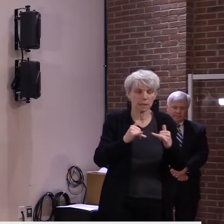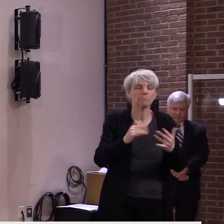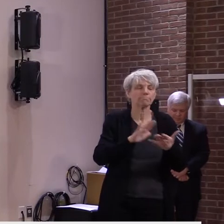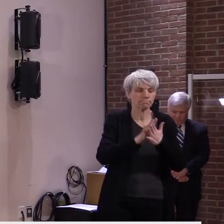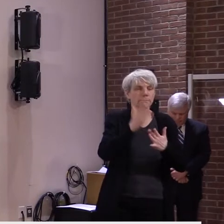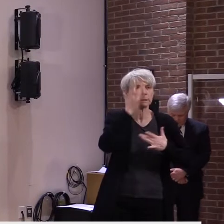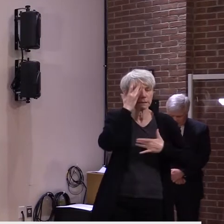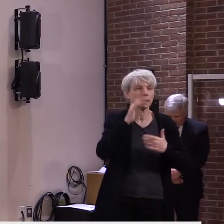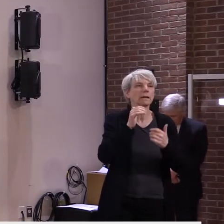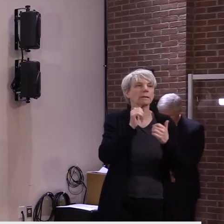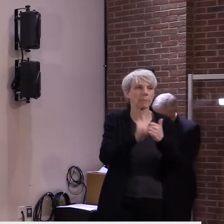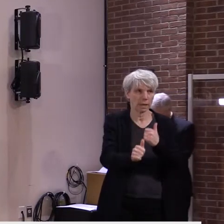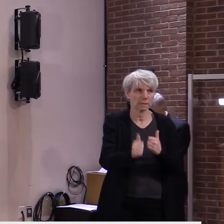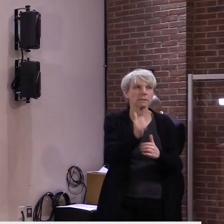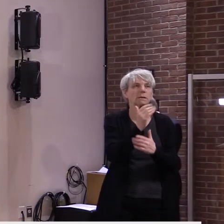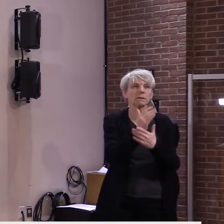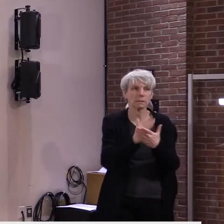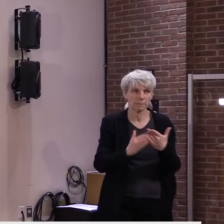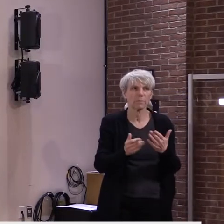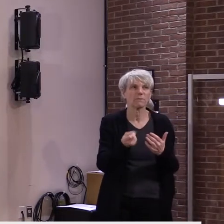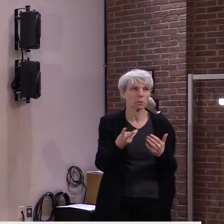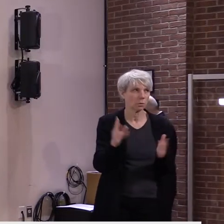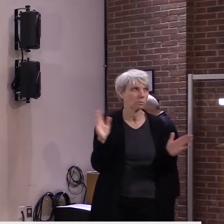Stuart Ledbetter,